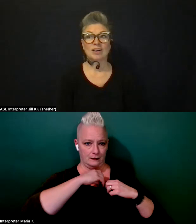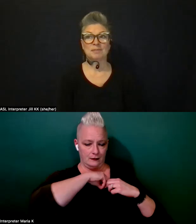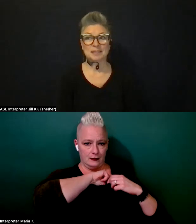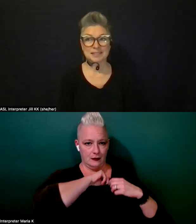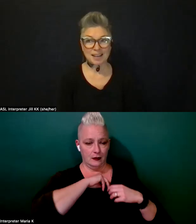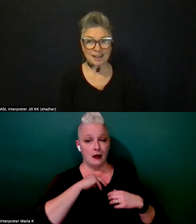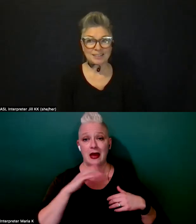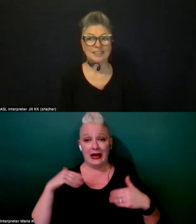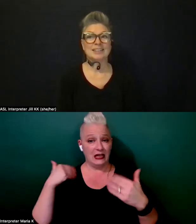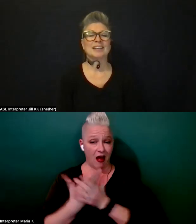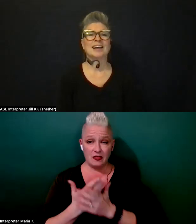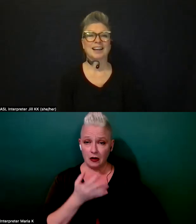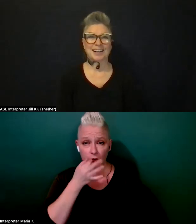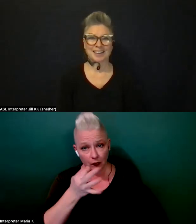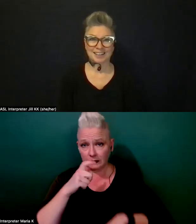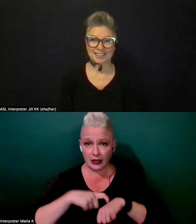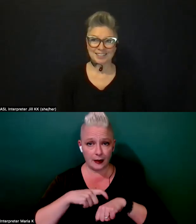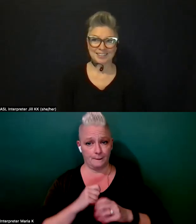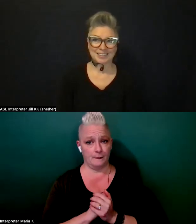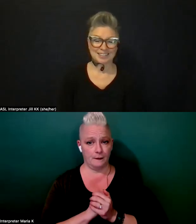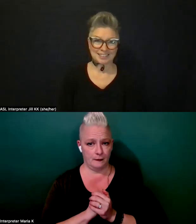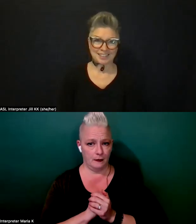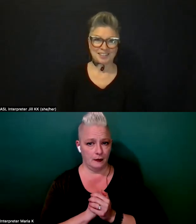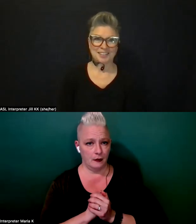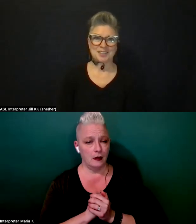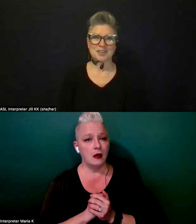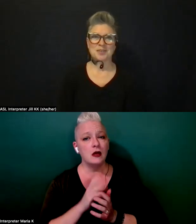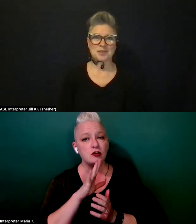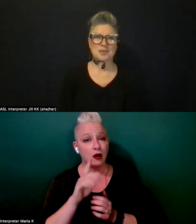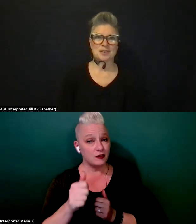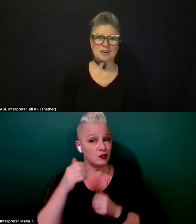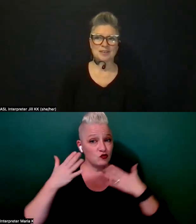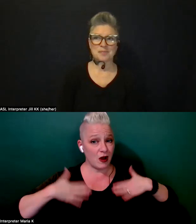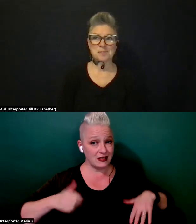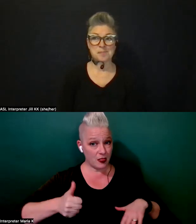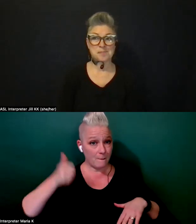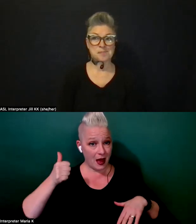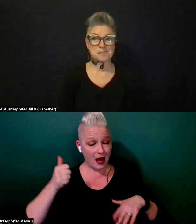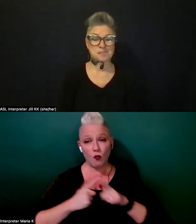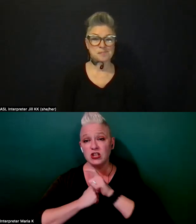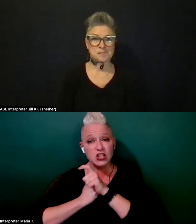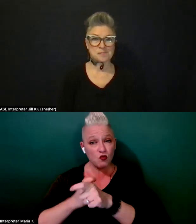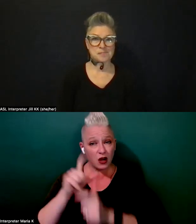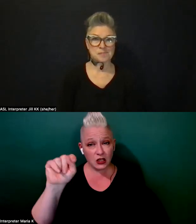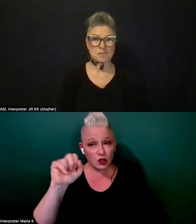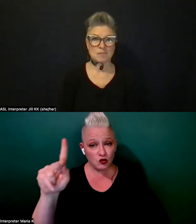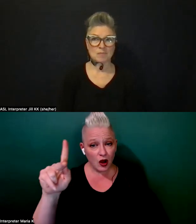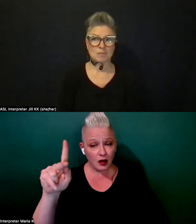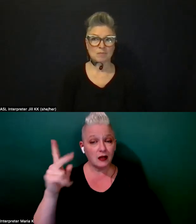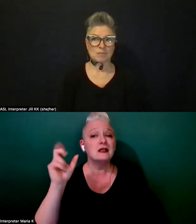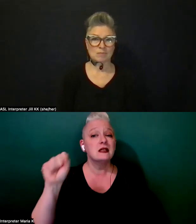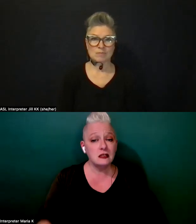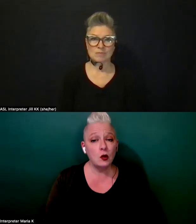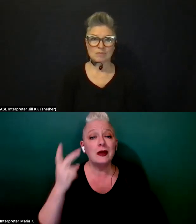there in the nick of time. And I like you pointed out the back of the dress before when she's like running to the truck. You can see